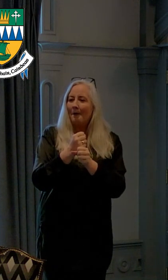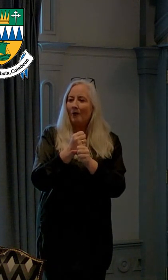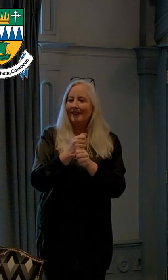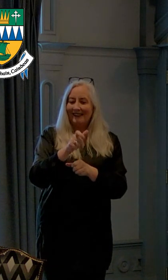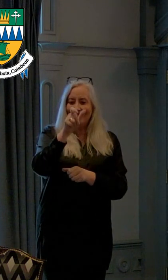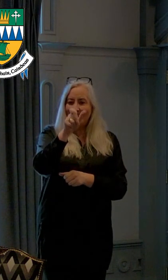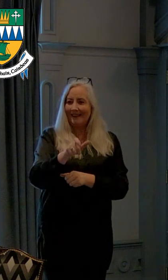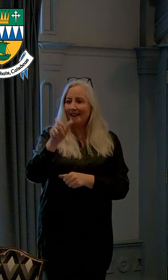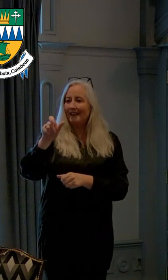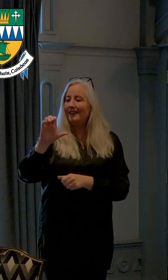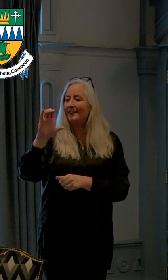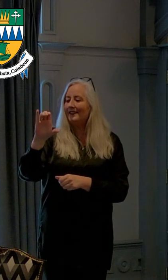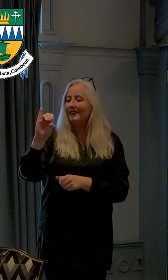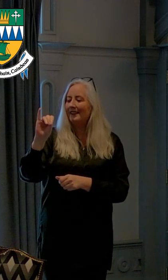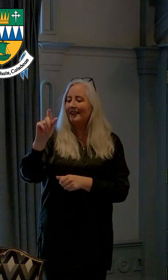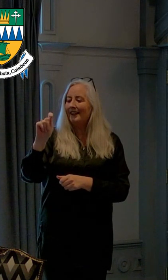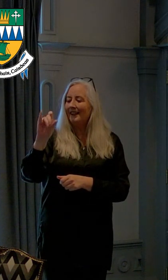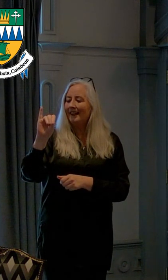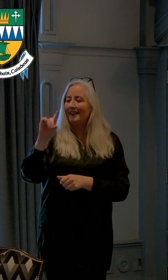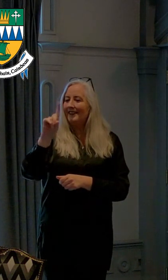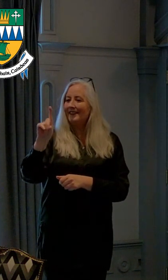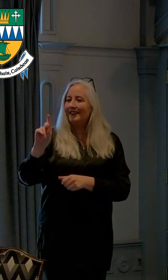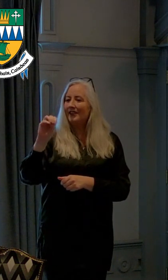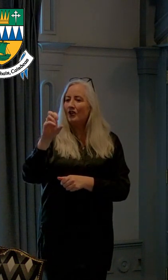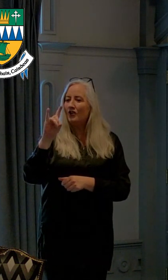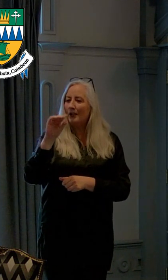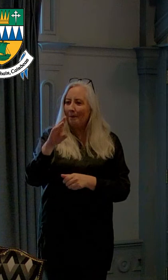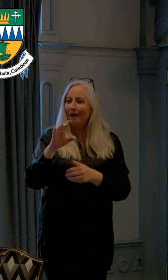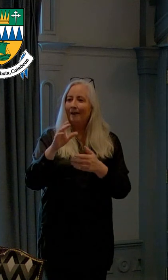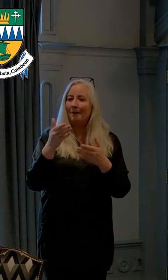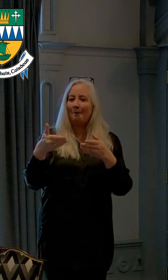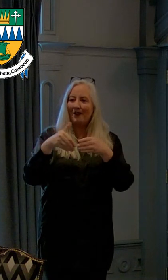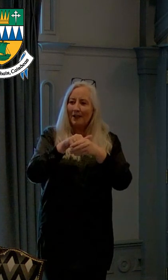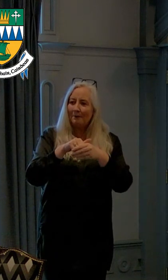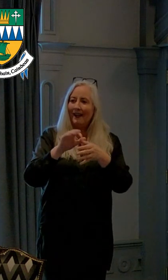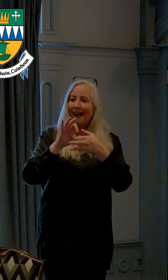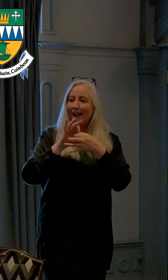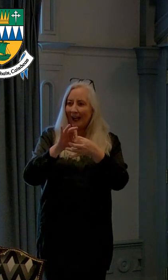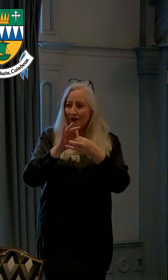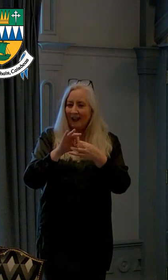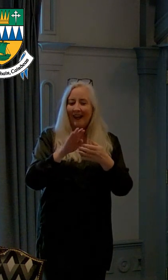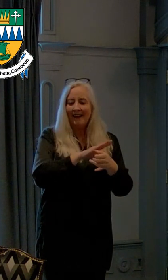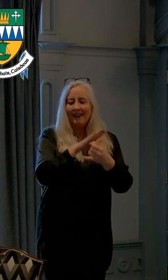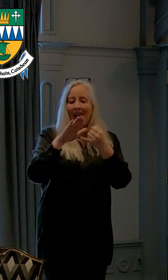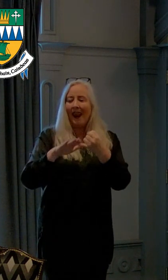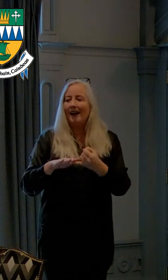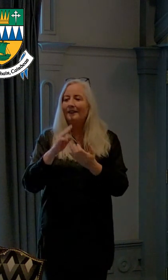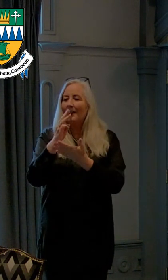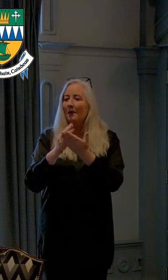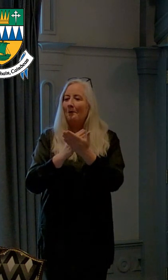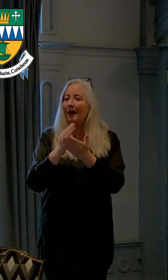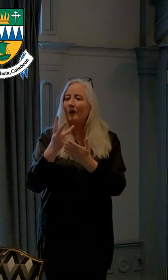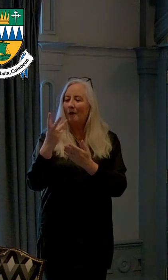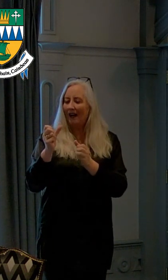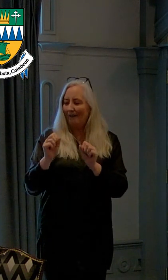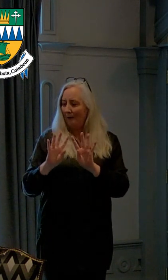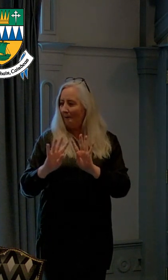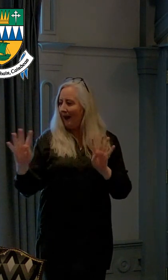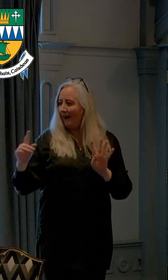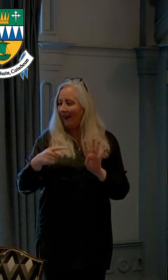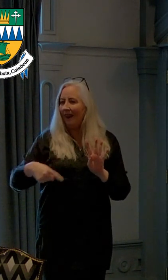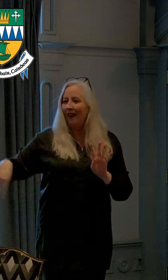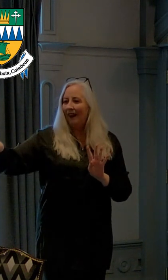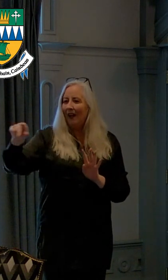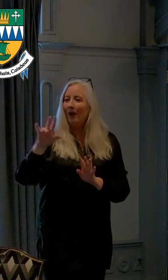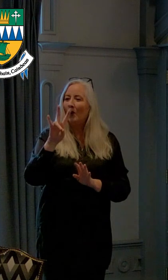citizenship, engagement and participation. And then the final part of this afternoon's session, we're going to have a panel discussion, a